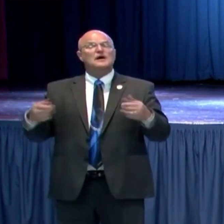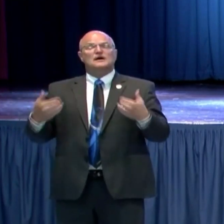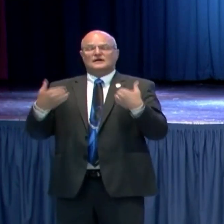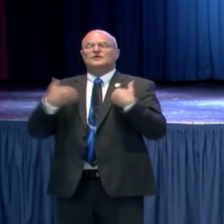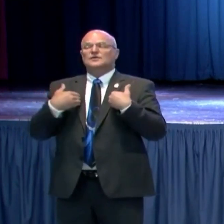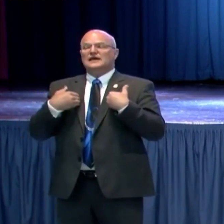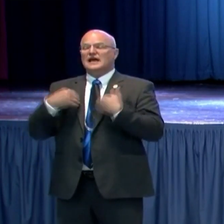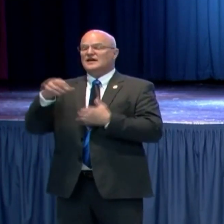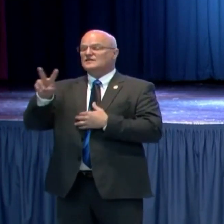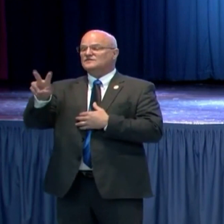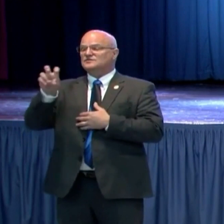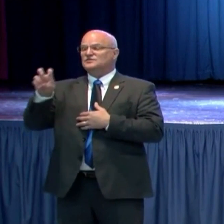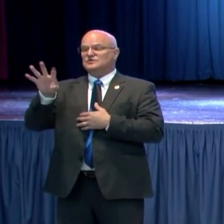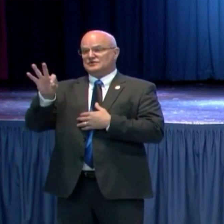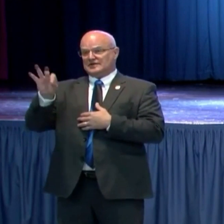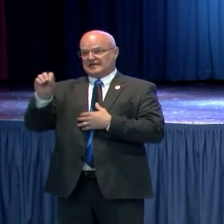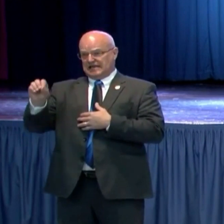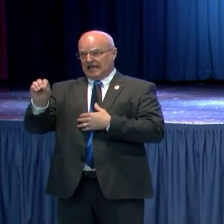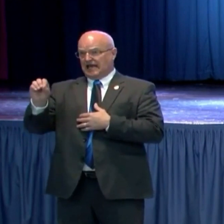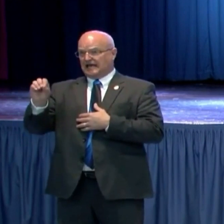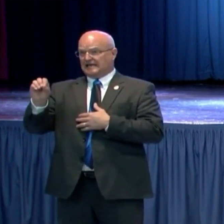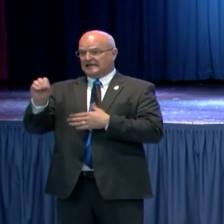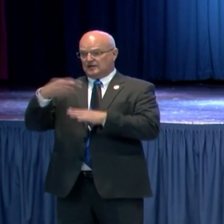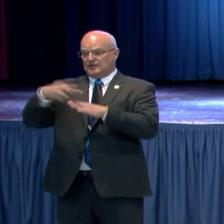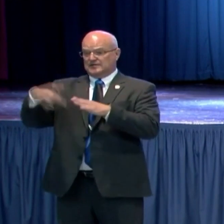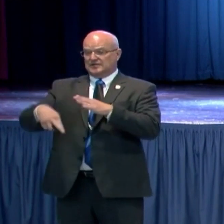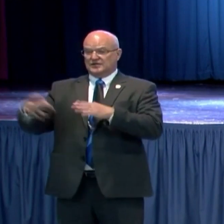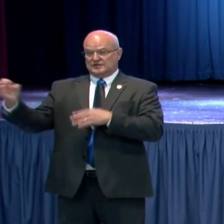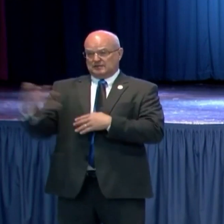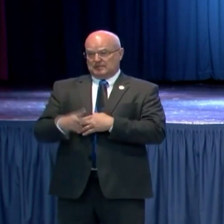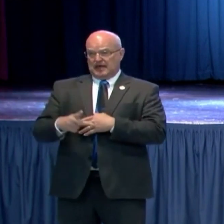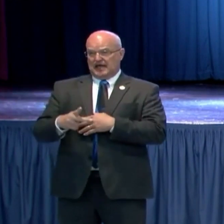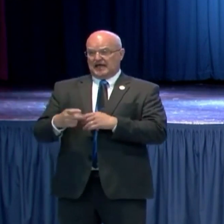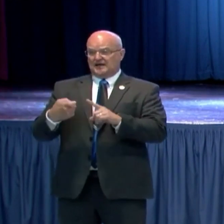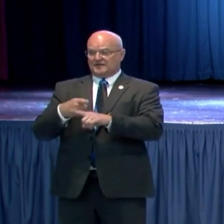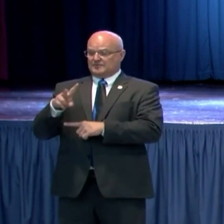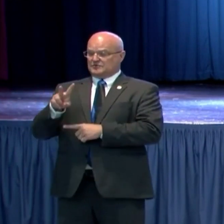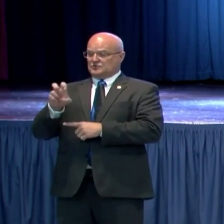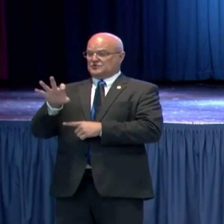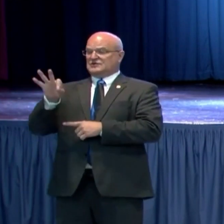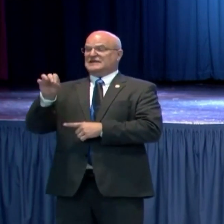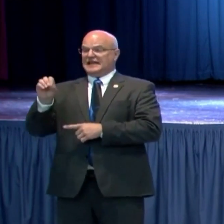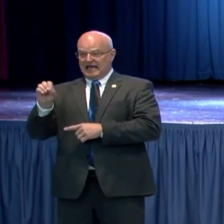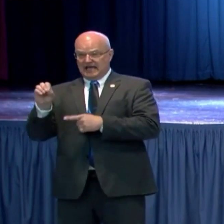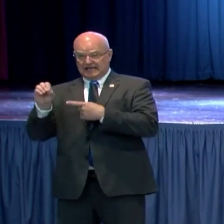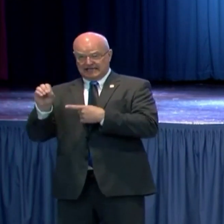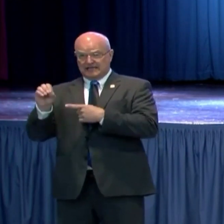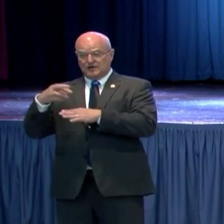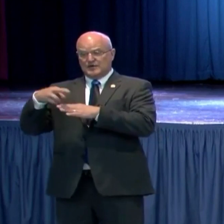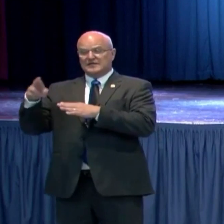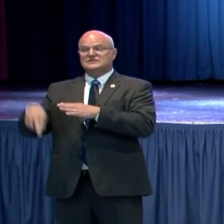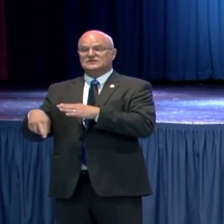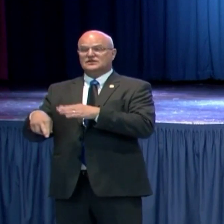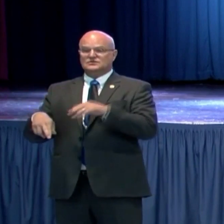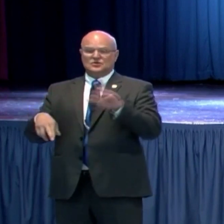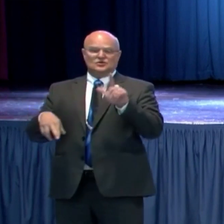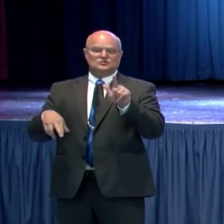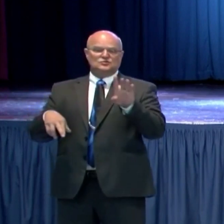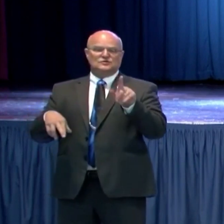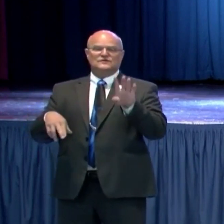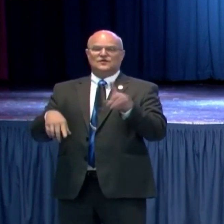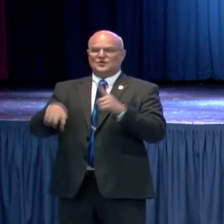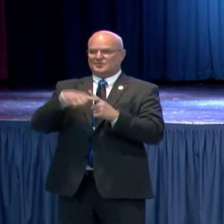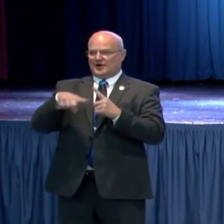have 290 results that are in, and of the 290 results, 24